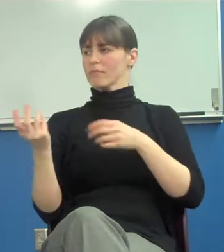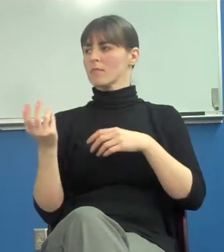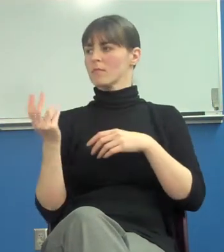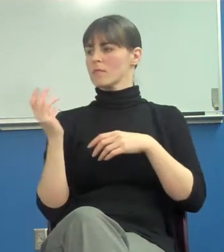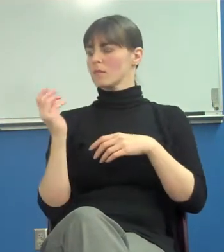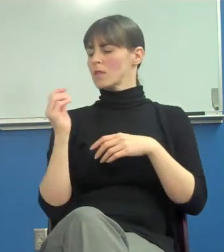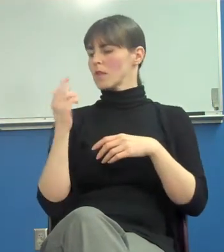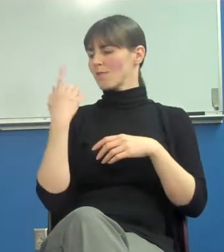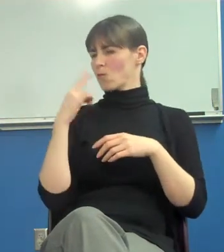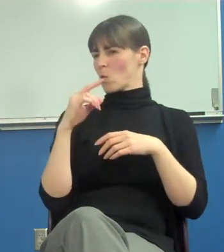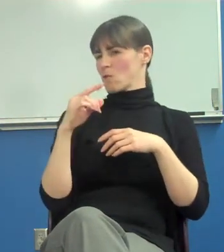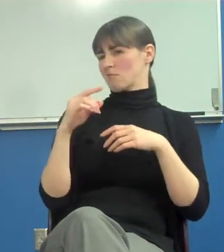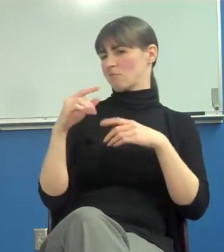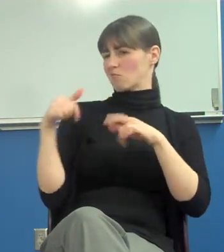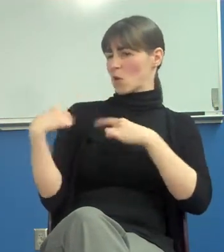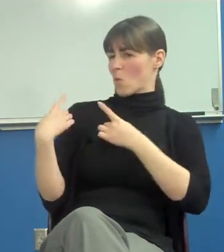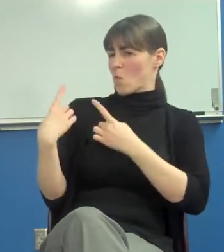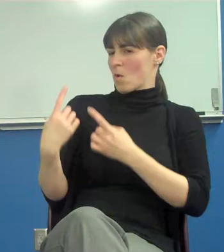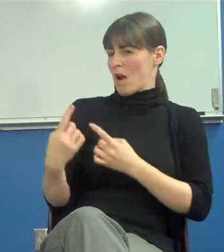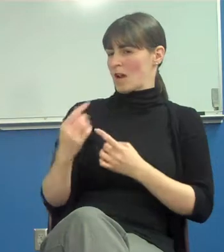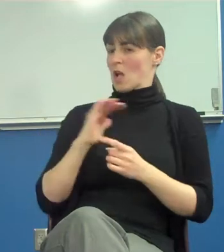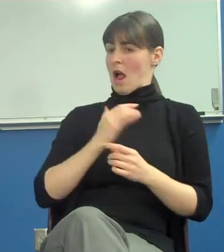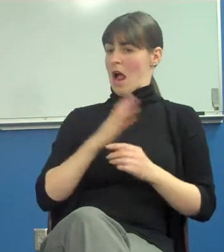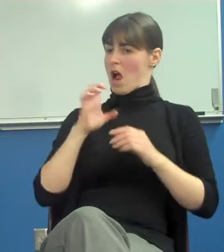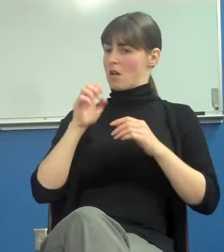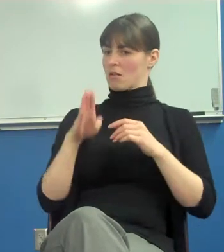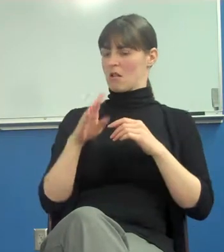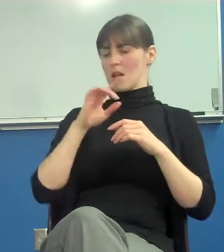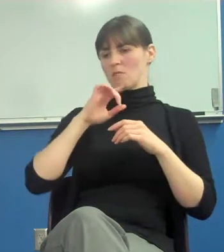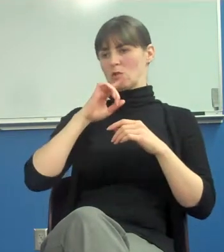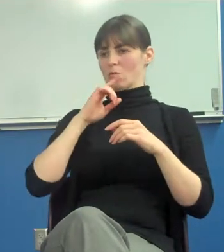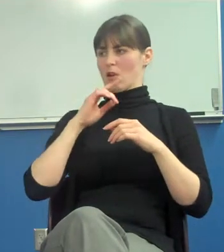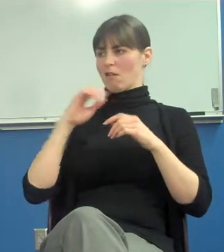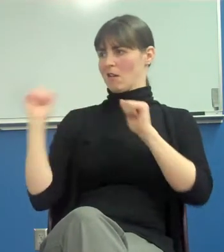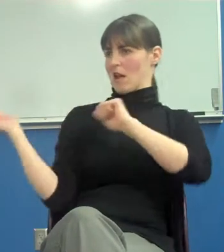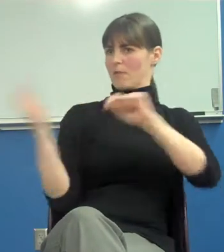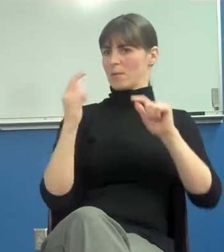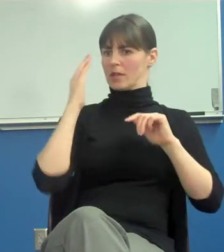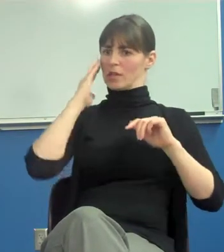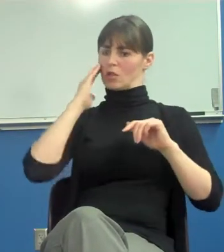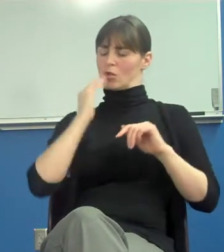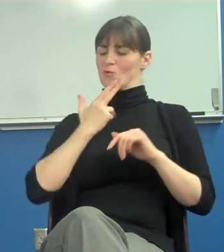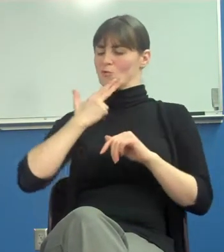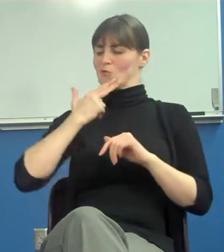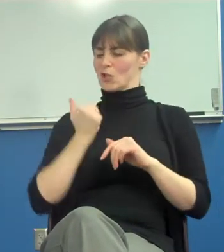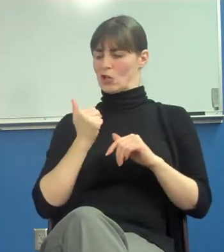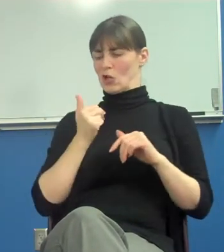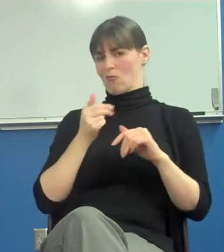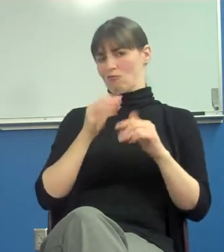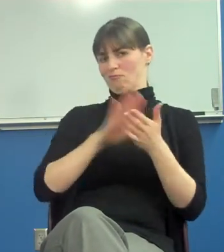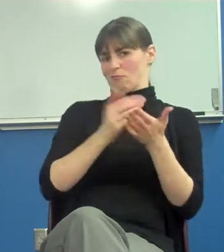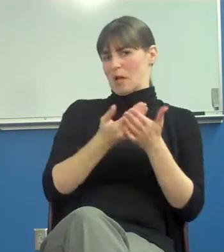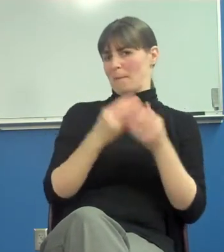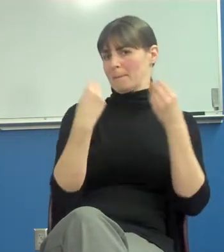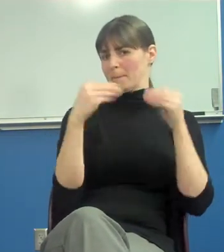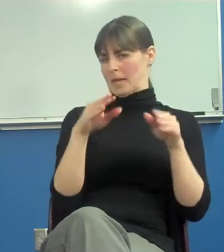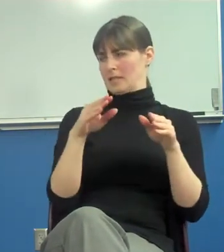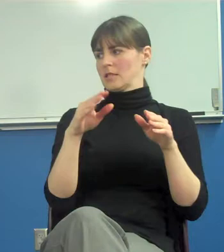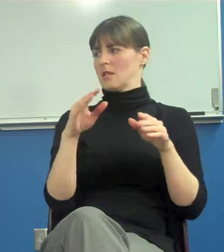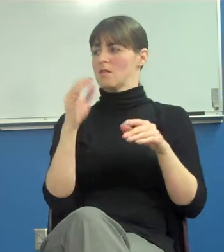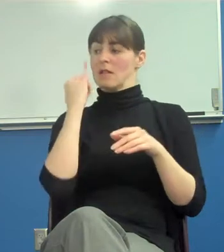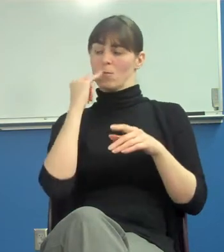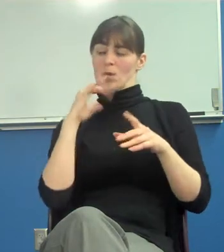a while, our club has been known for having really cute bake sale items. So if we could incorporate both spring and